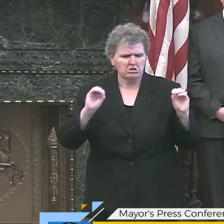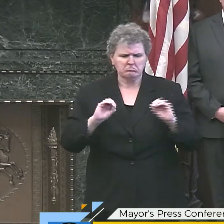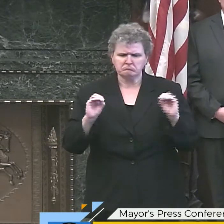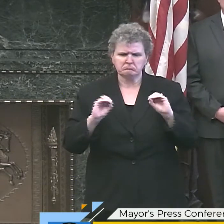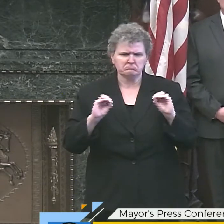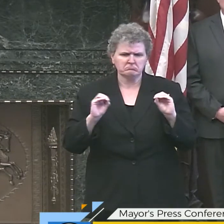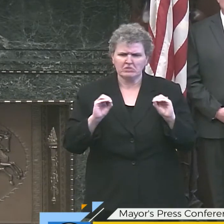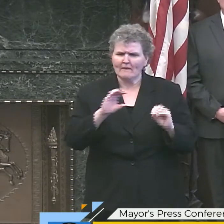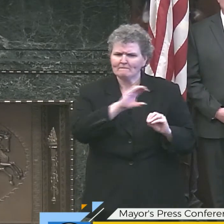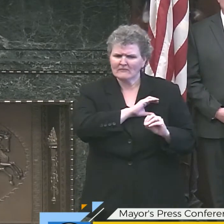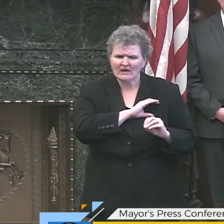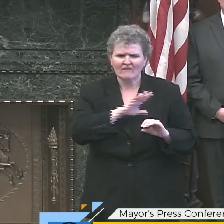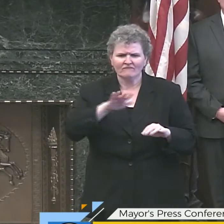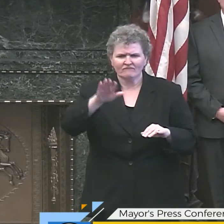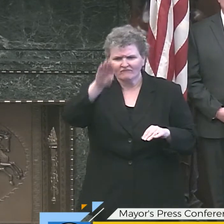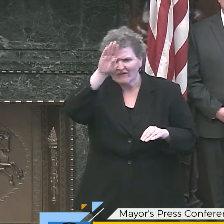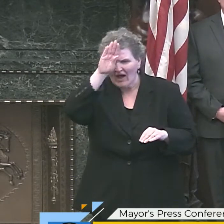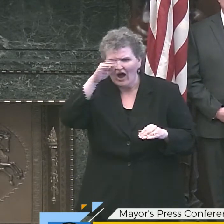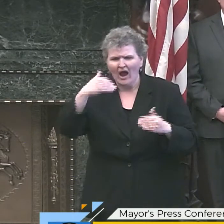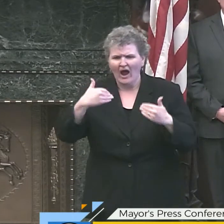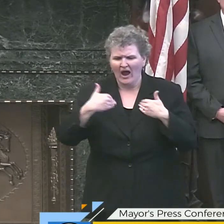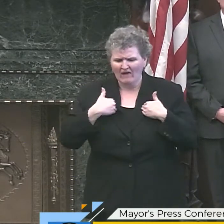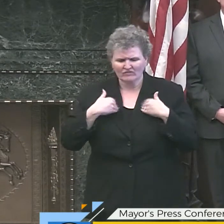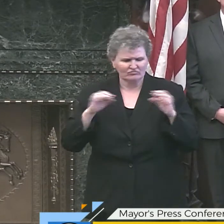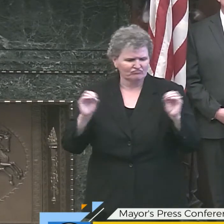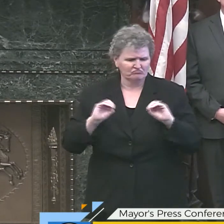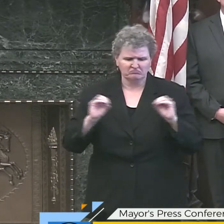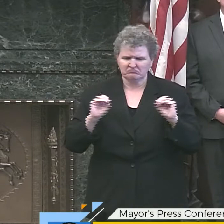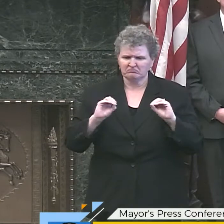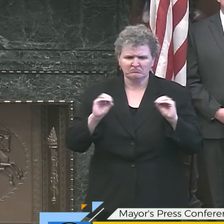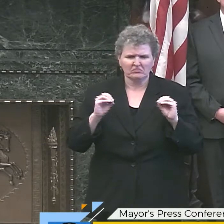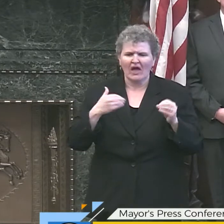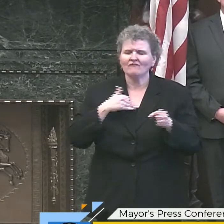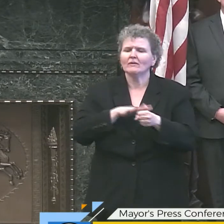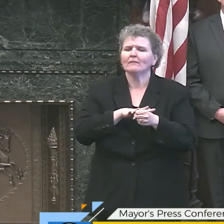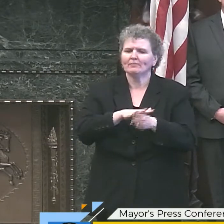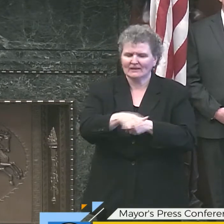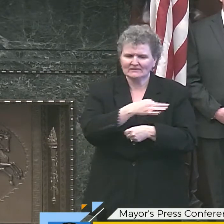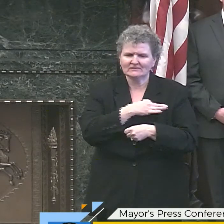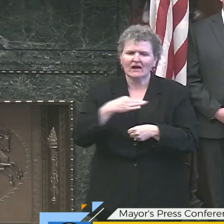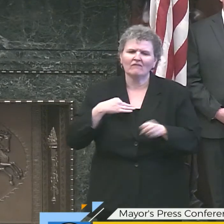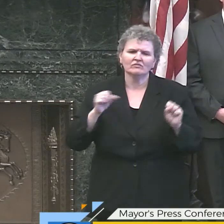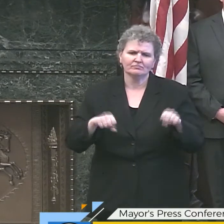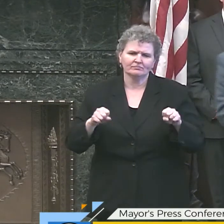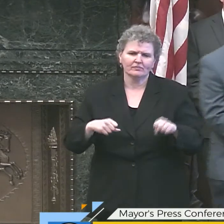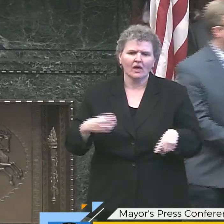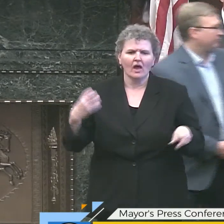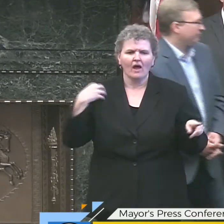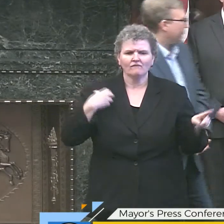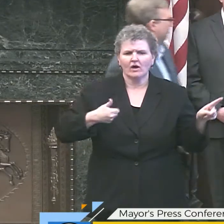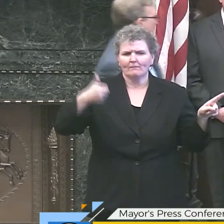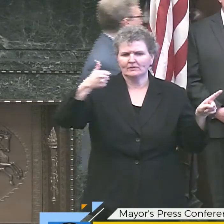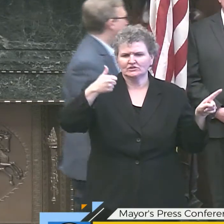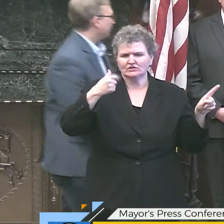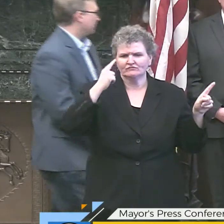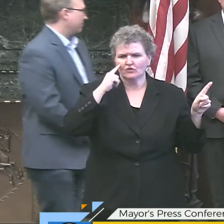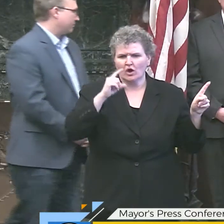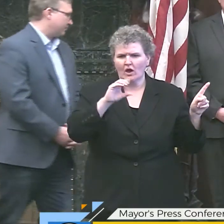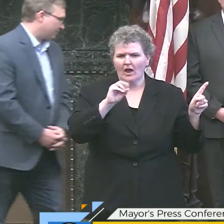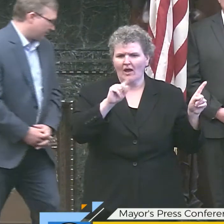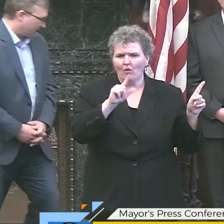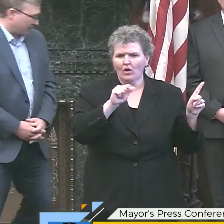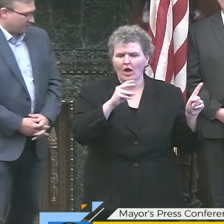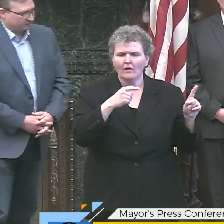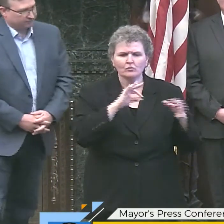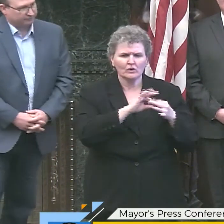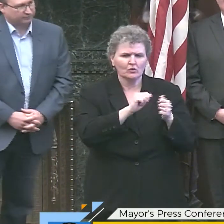or our correctional officers at this point. Okay, and then Commissioner Outlaw, how is the police department preventing the spread